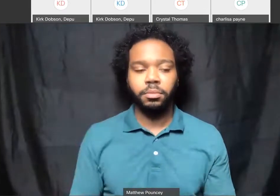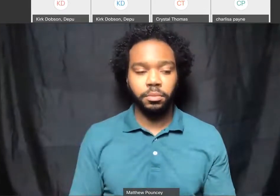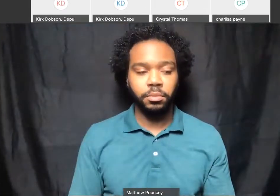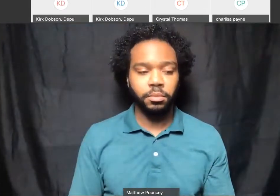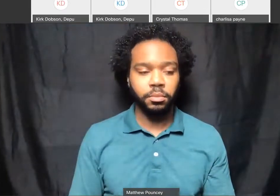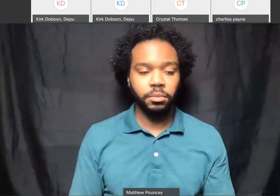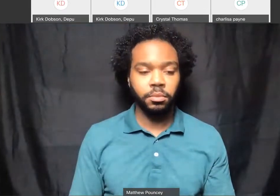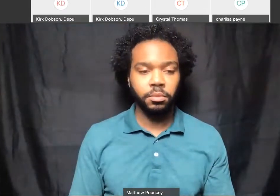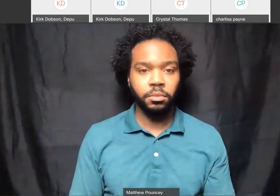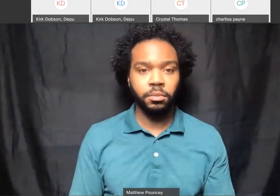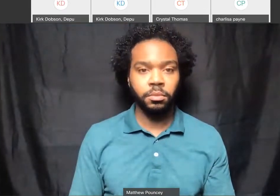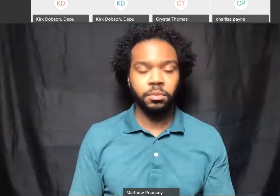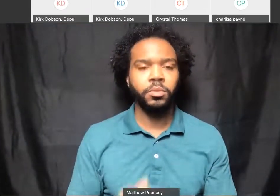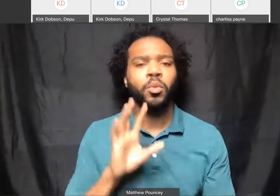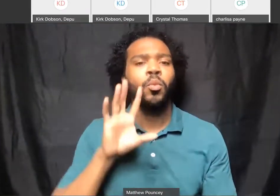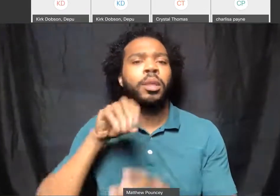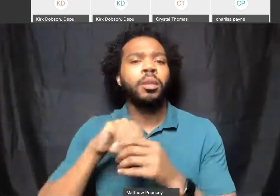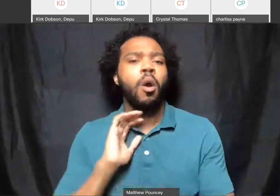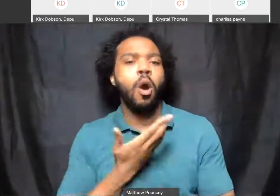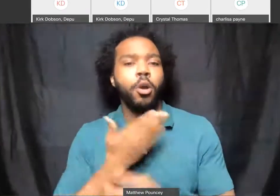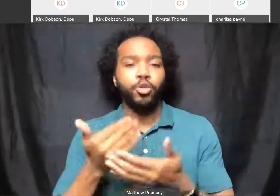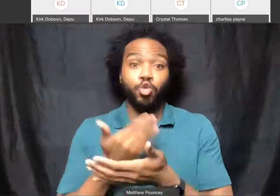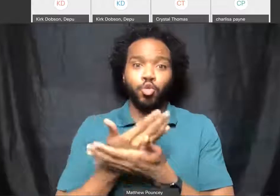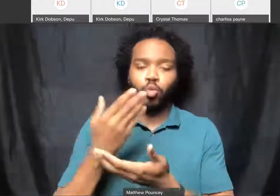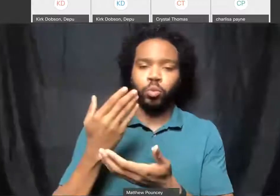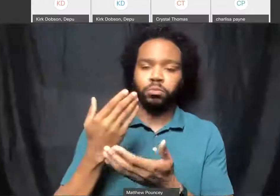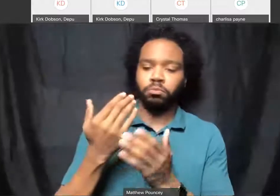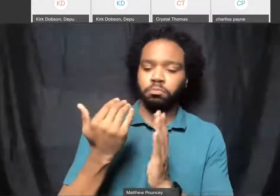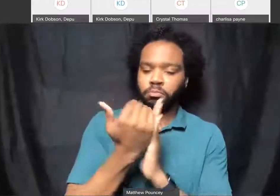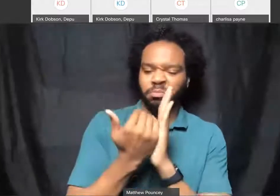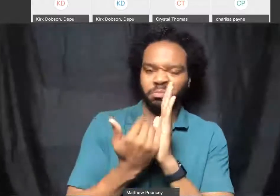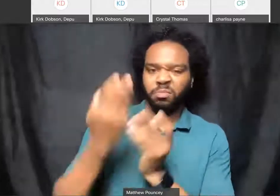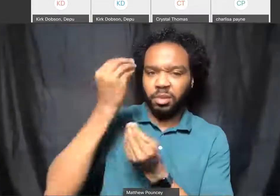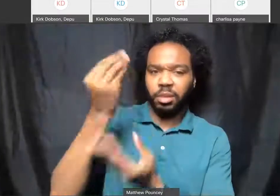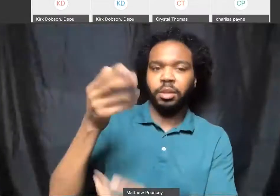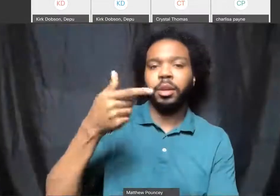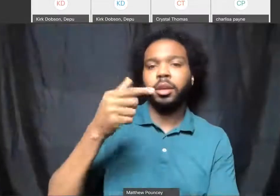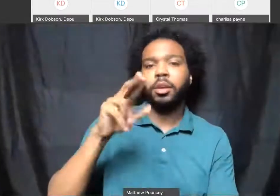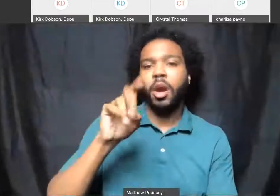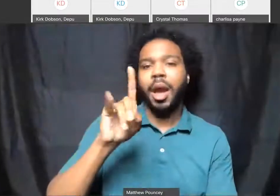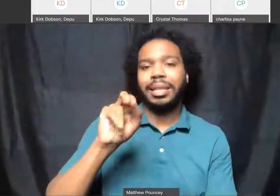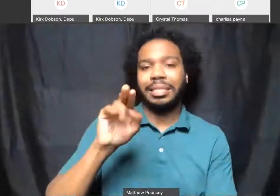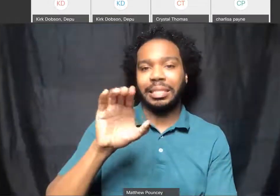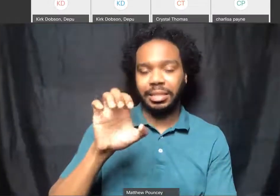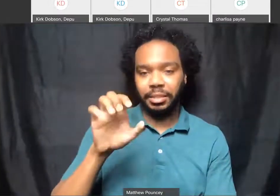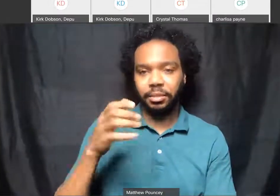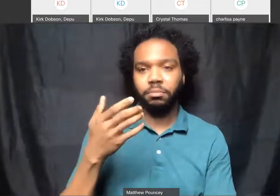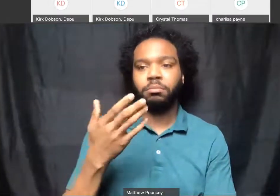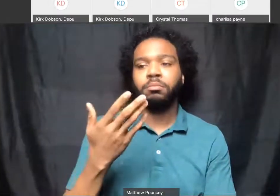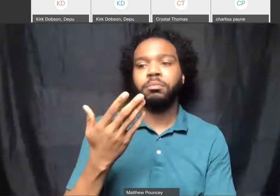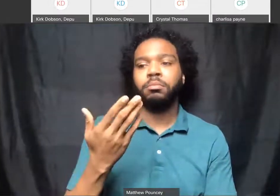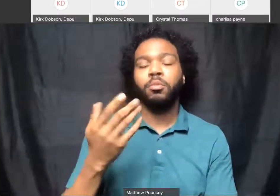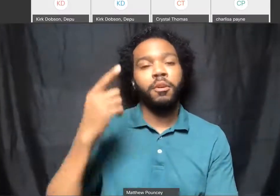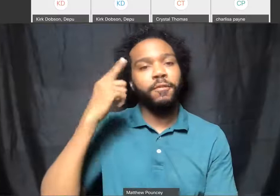in this new guidance that speaks to providers having to